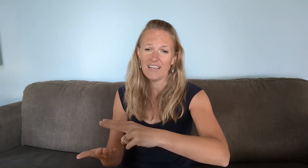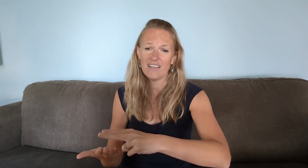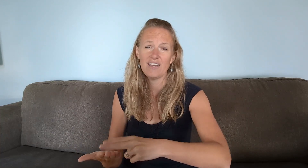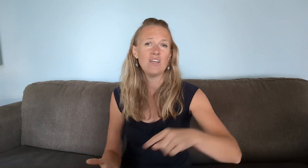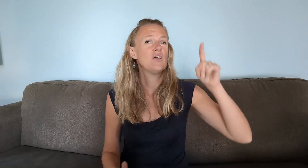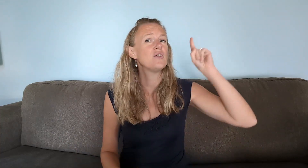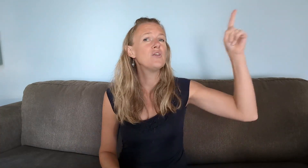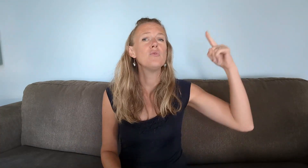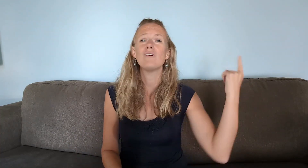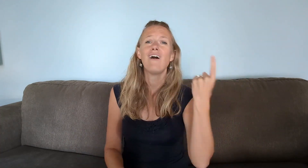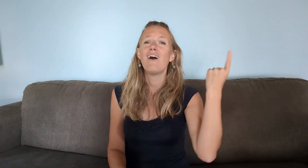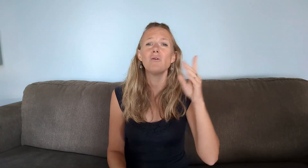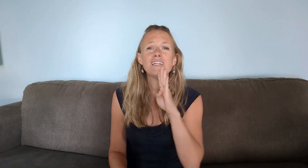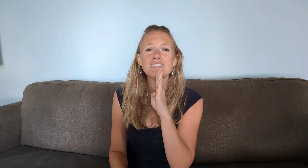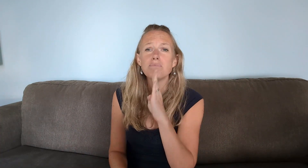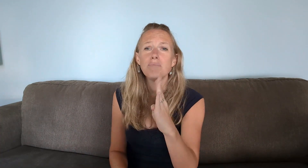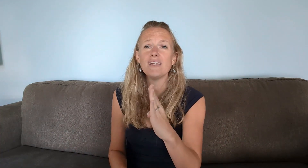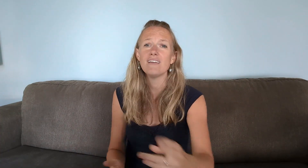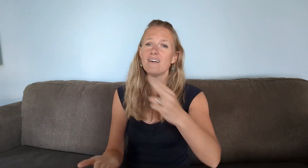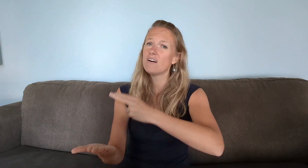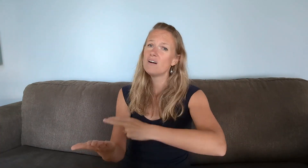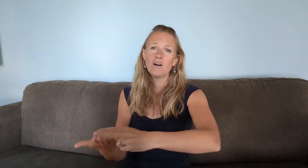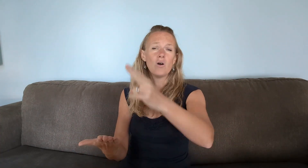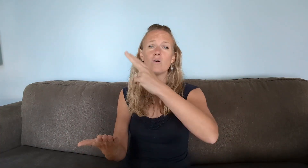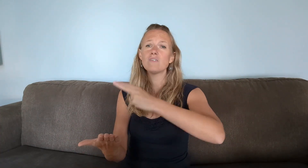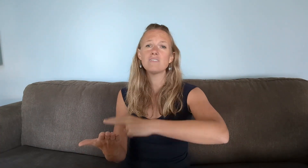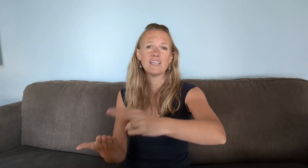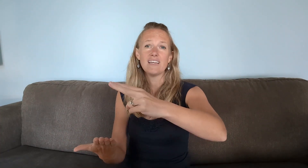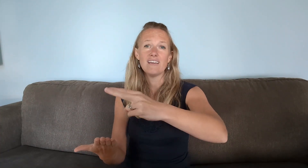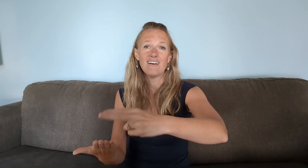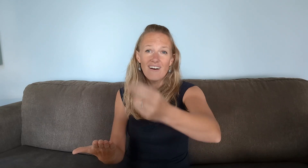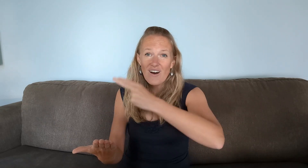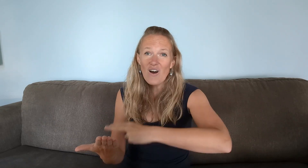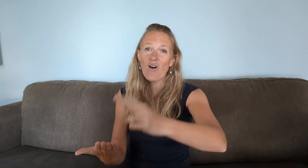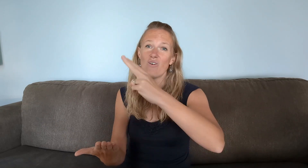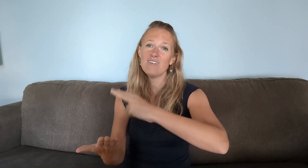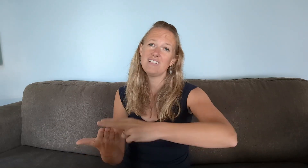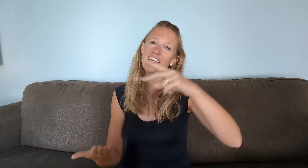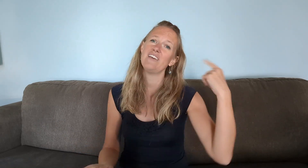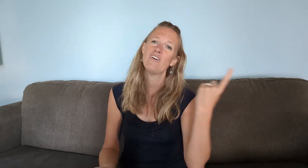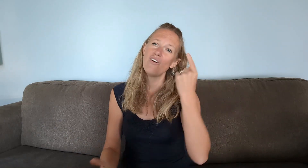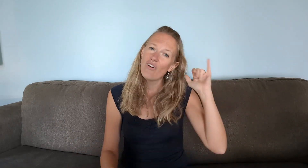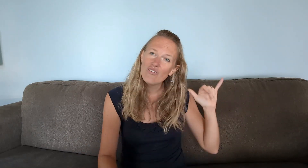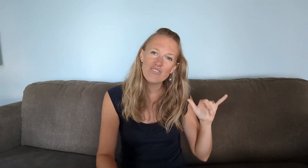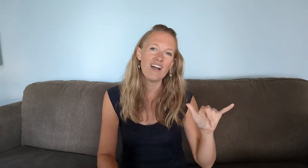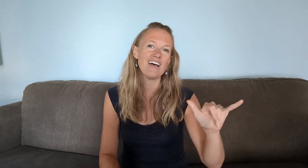Holy, you will always be holy, holy